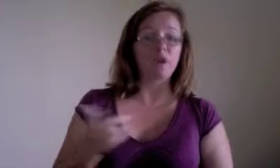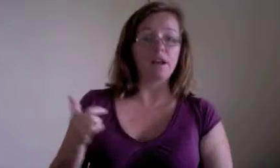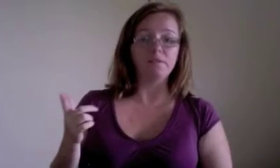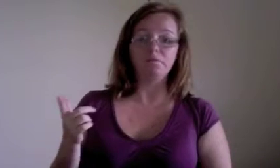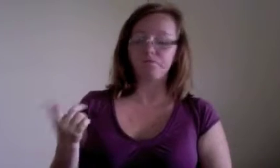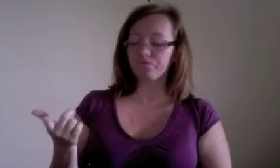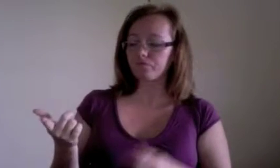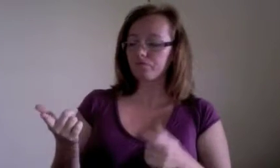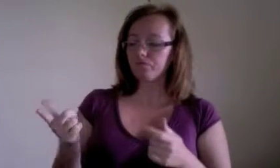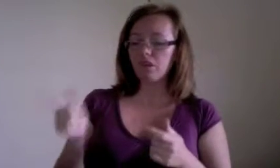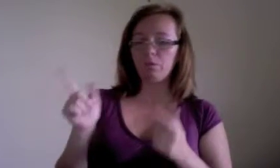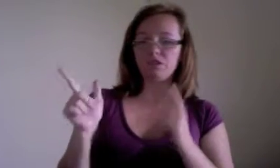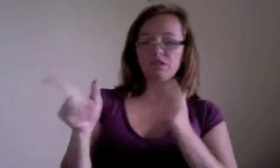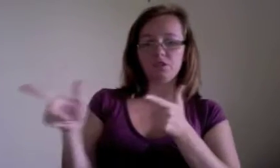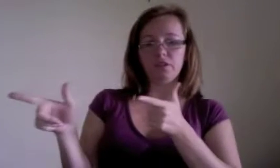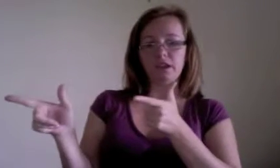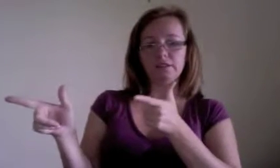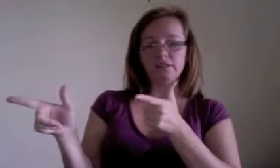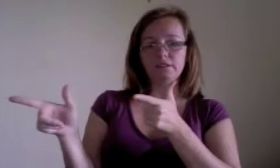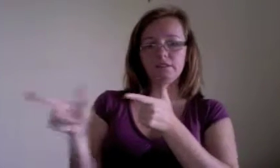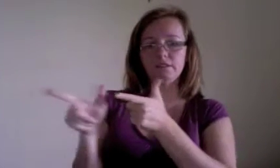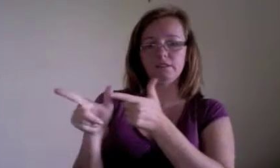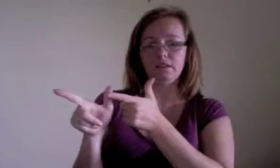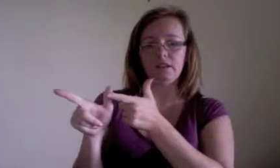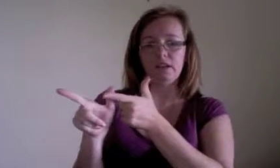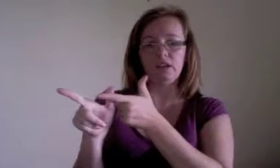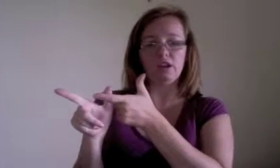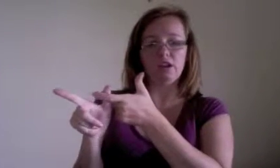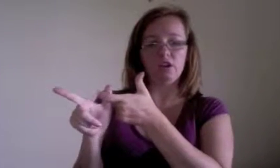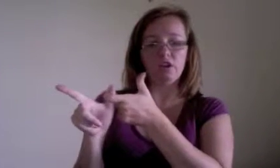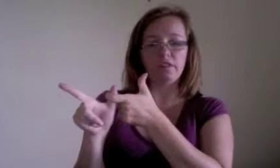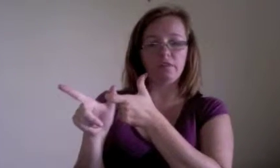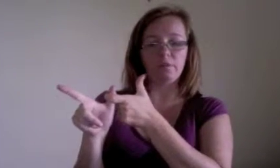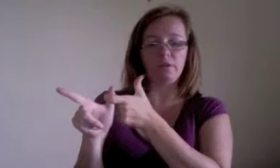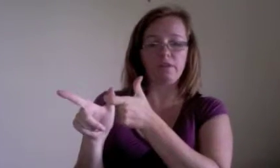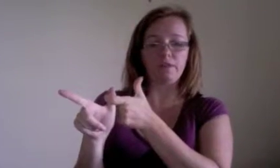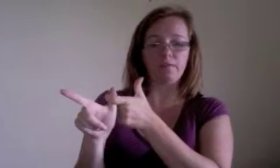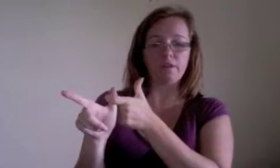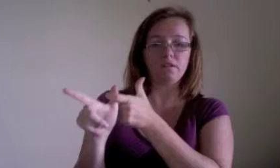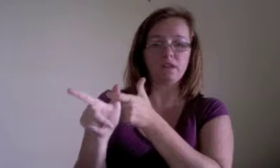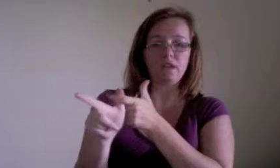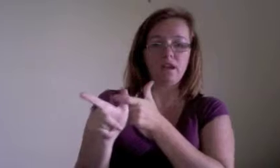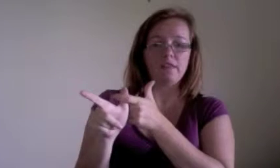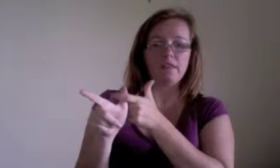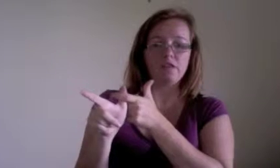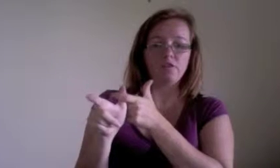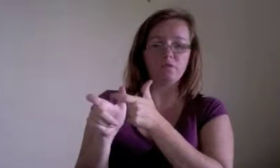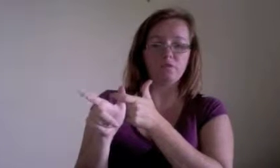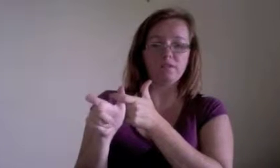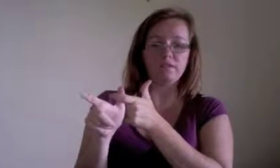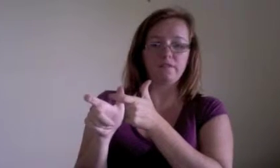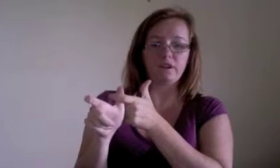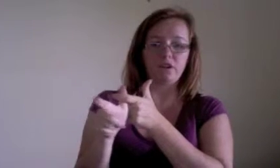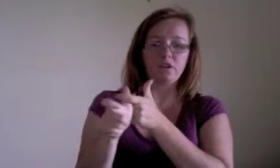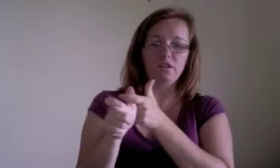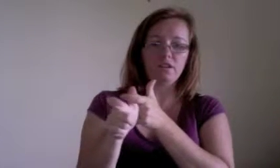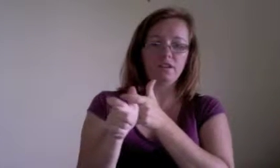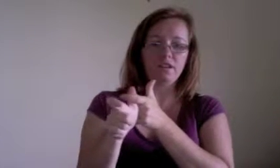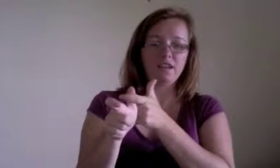run, which is 2 guns. You kind of hook this one around this one, and then you squeeze this finger